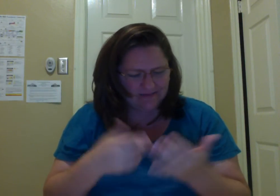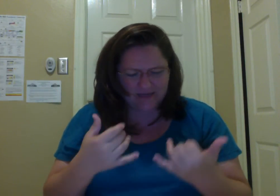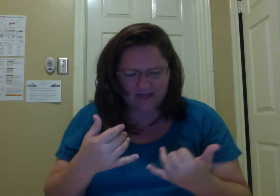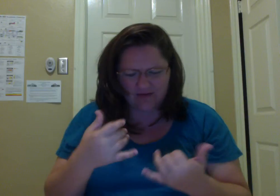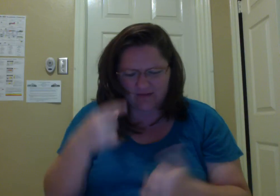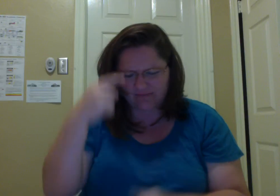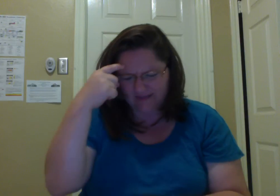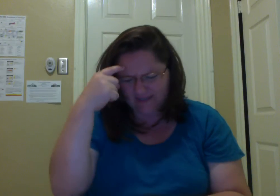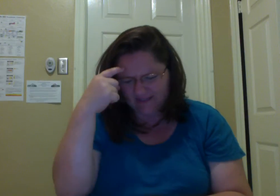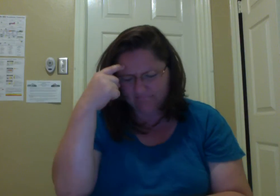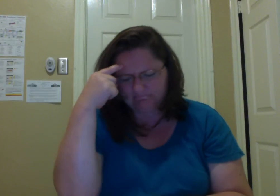now I'm thinking,